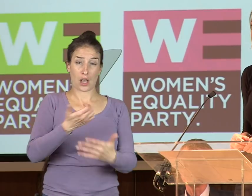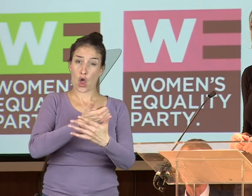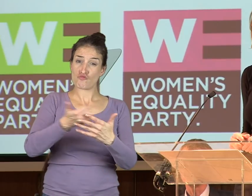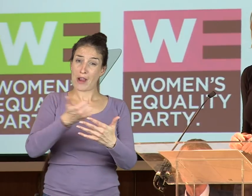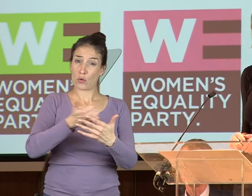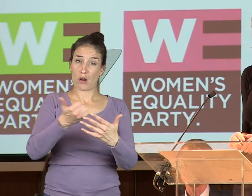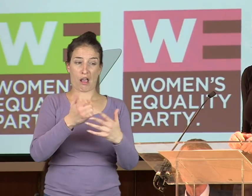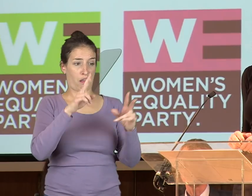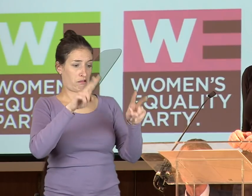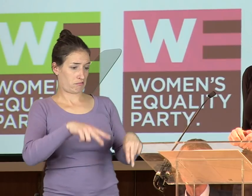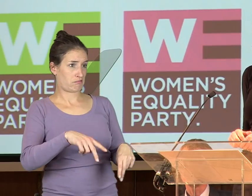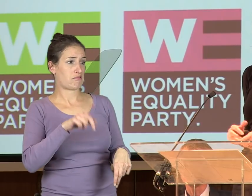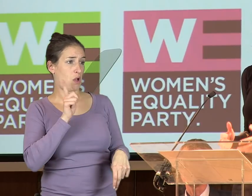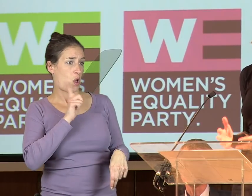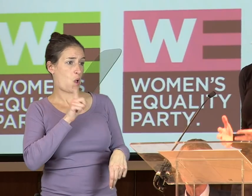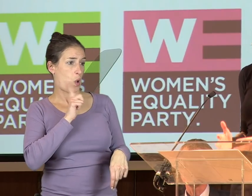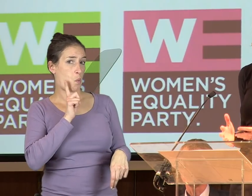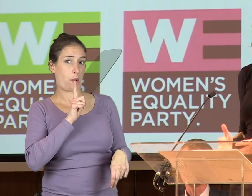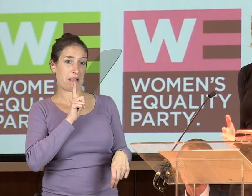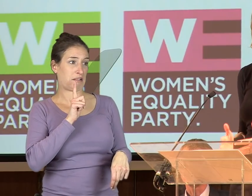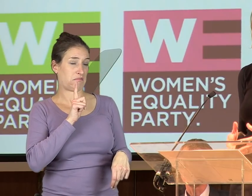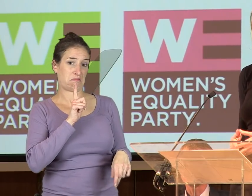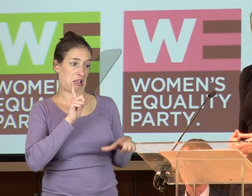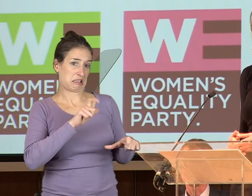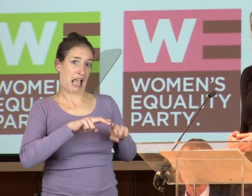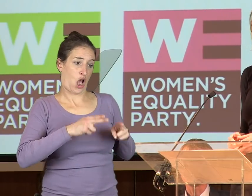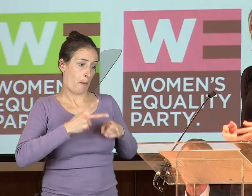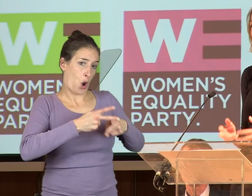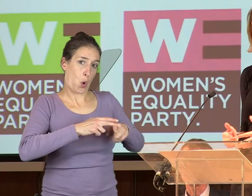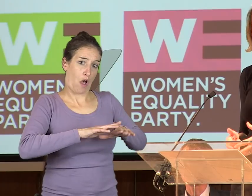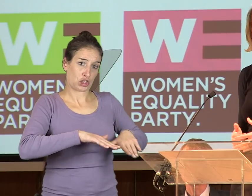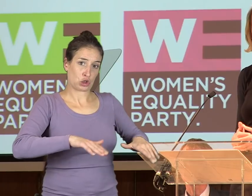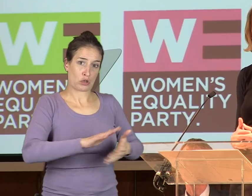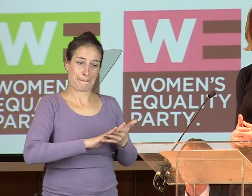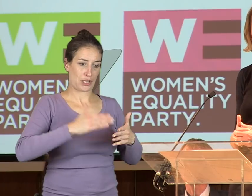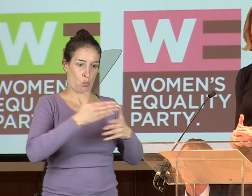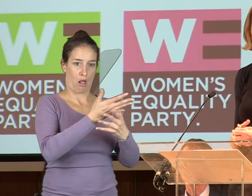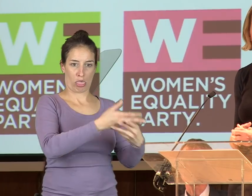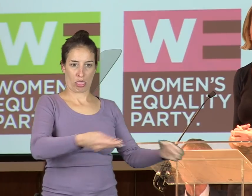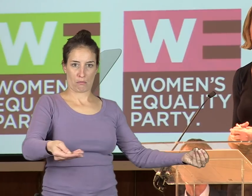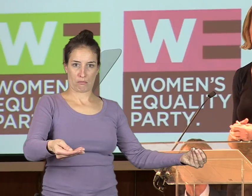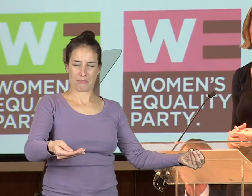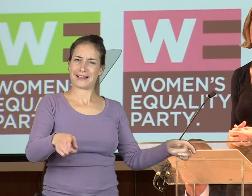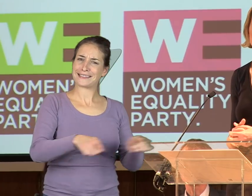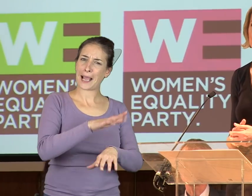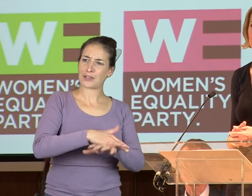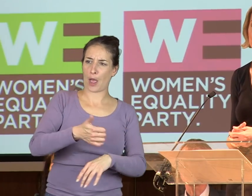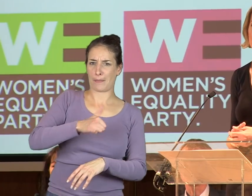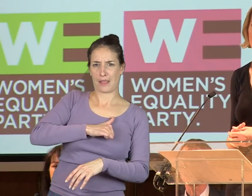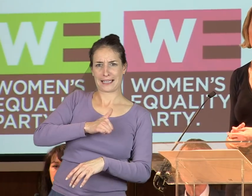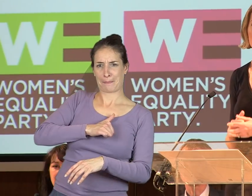they won't. We want more fathers to take more parental leave, and we're going to make it more affordable for them to do